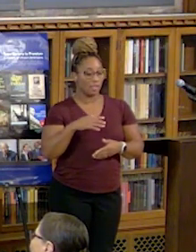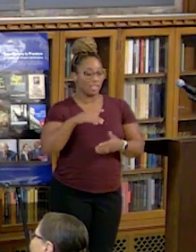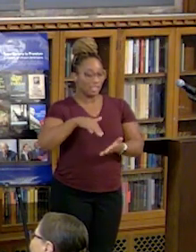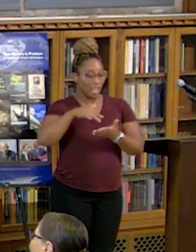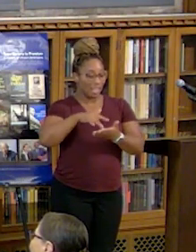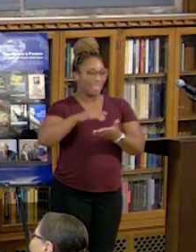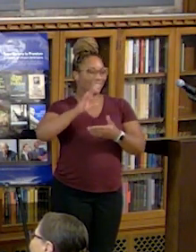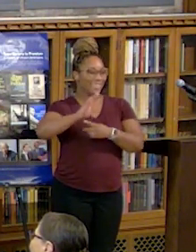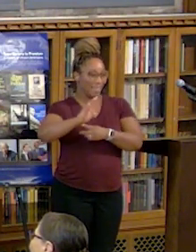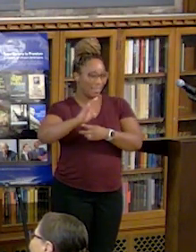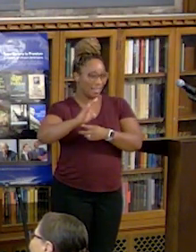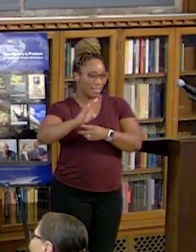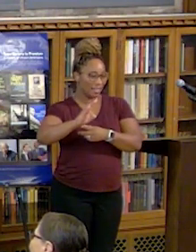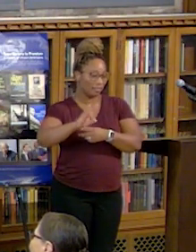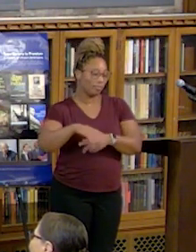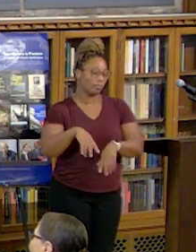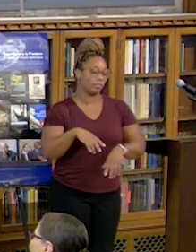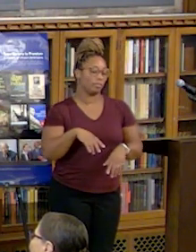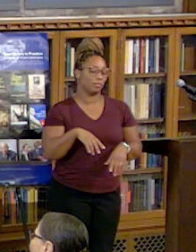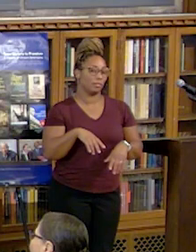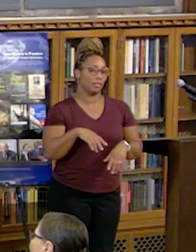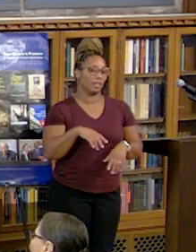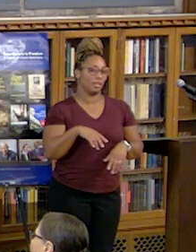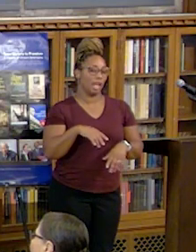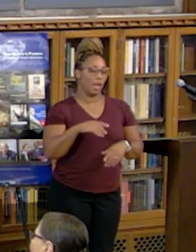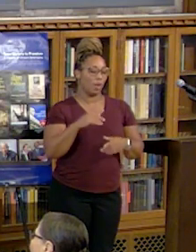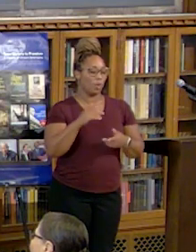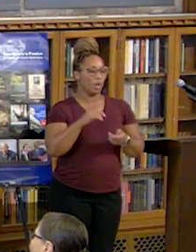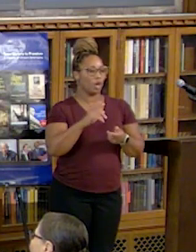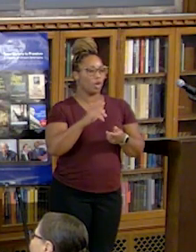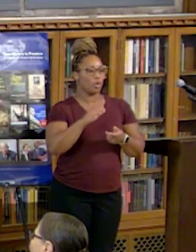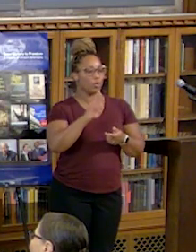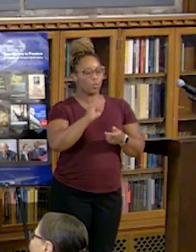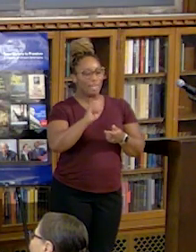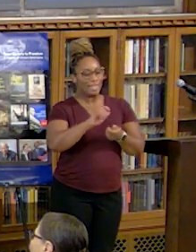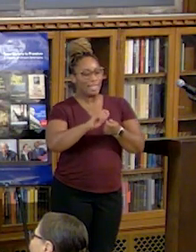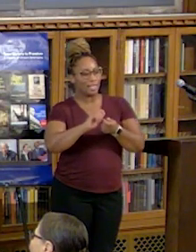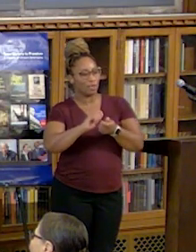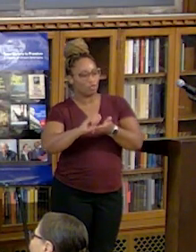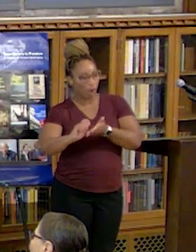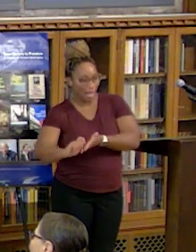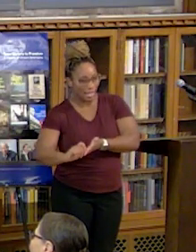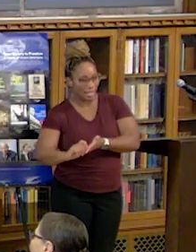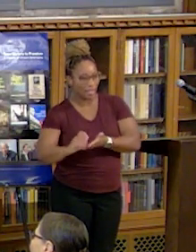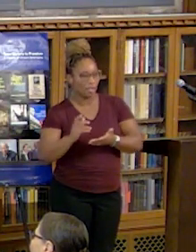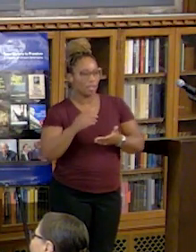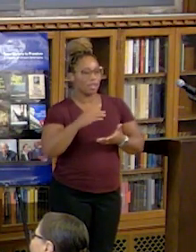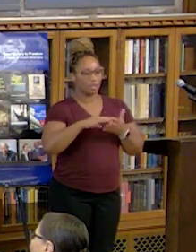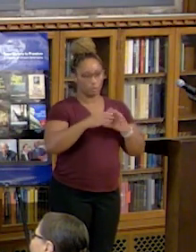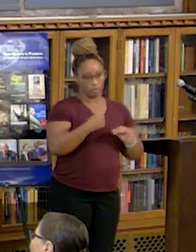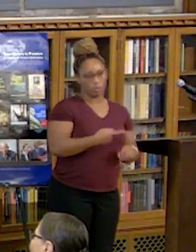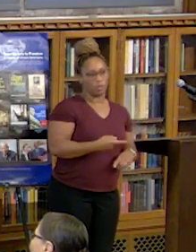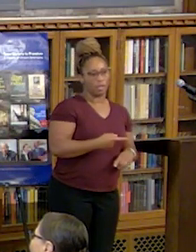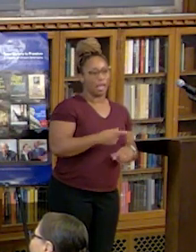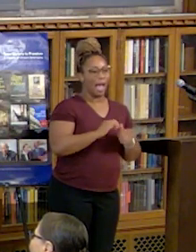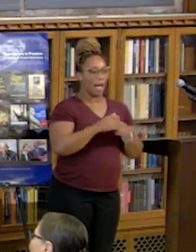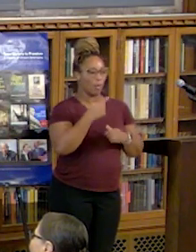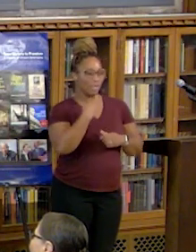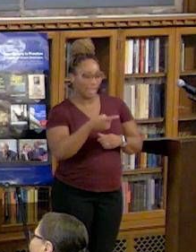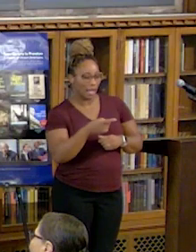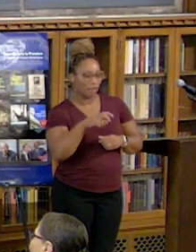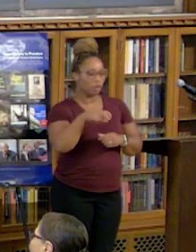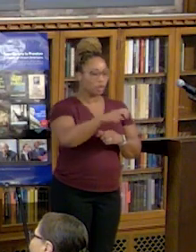studying seven and what we're doing is rewriting those rewriting what we're telling we're rewriting our tour